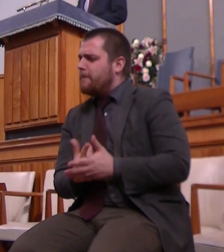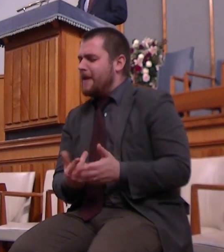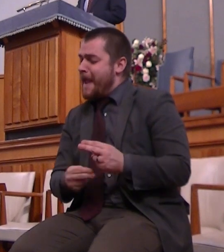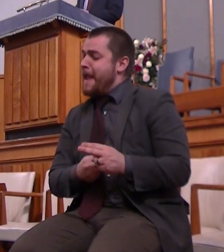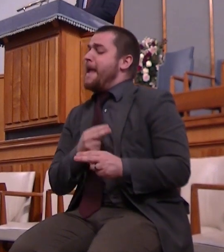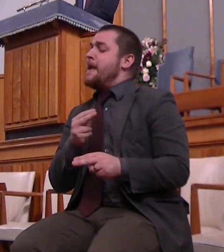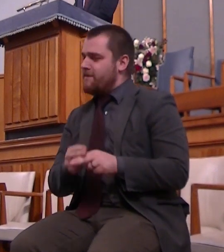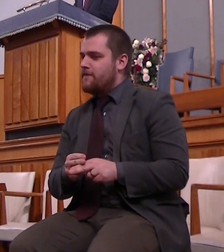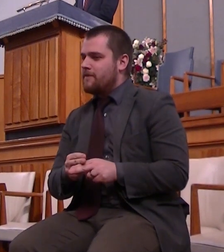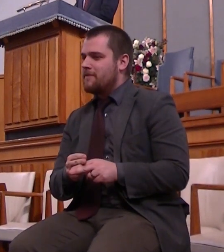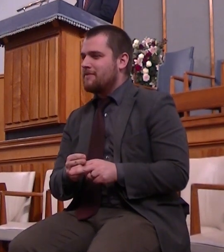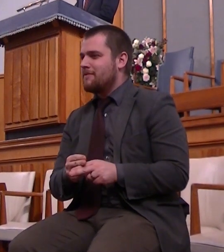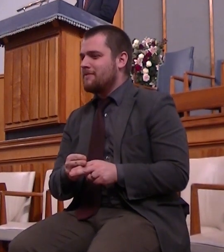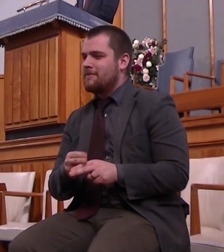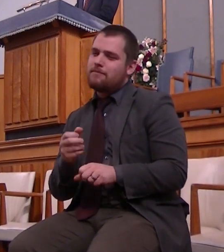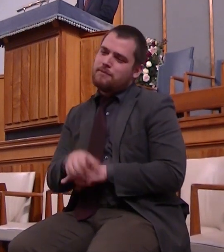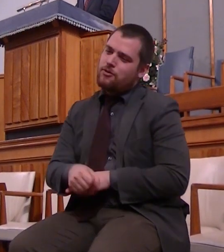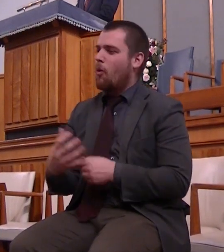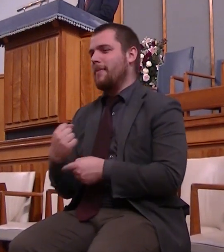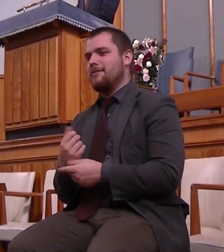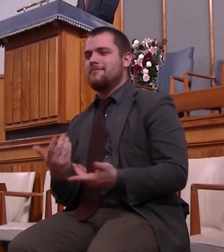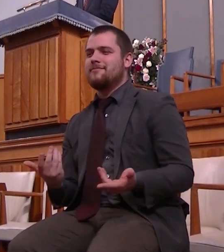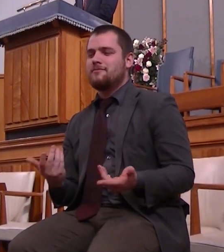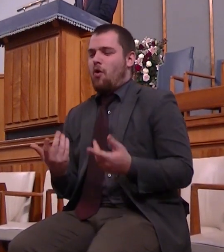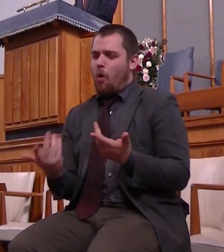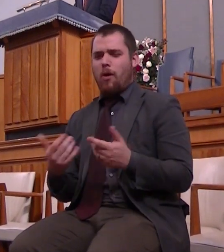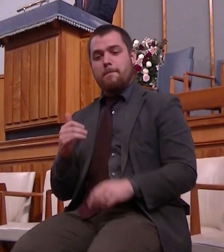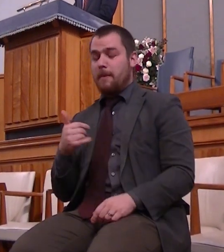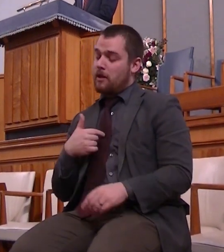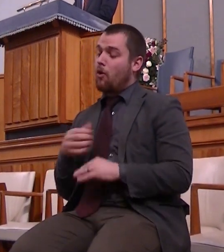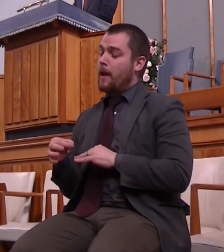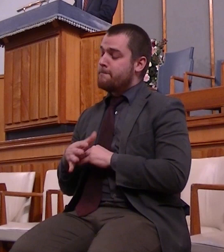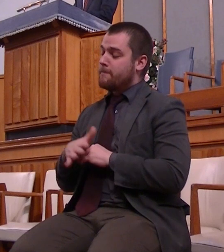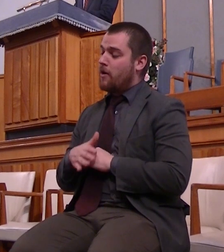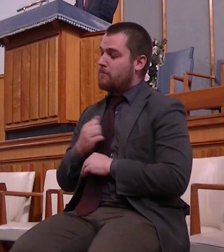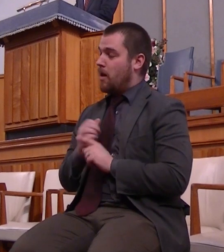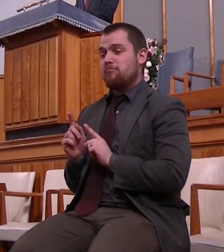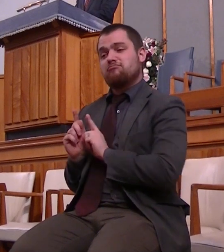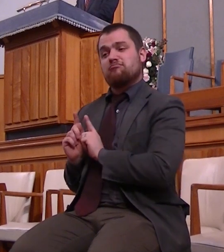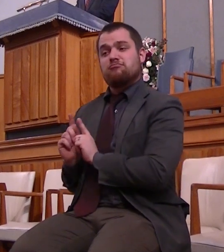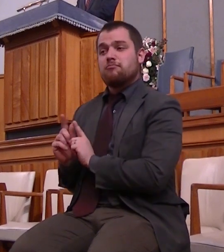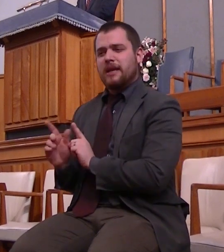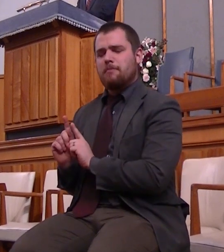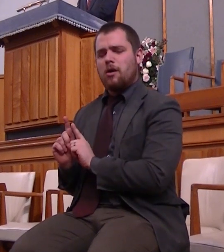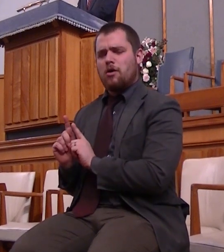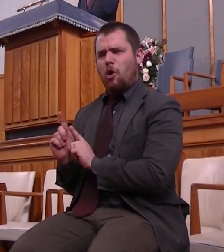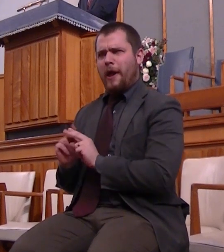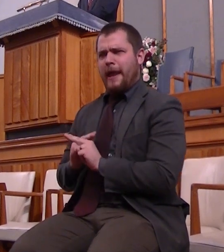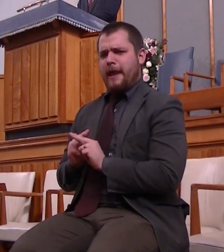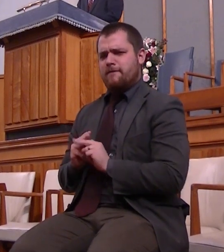happened if you'd have married somebody else? What would have happened if?